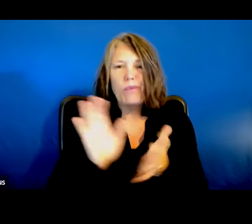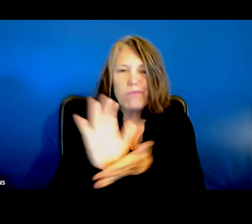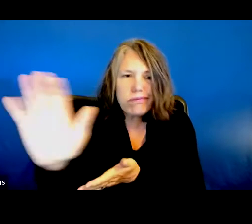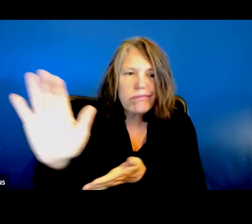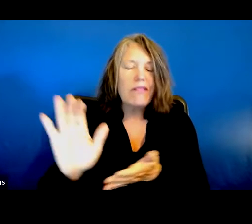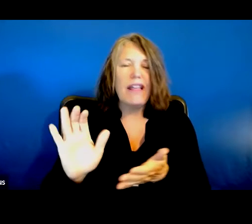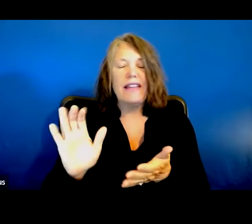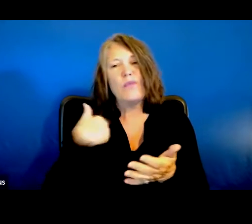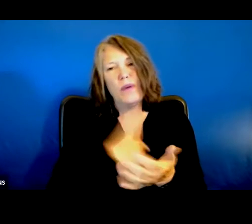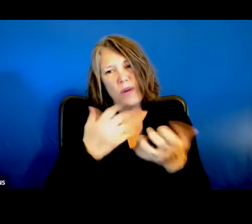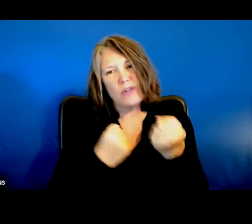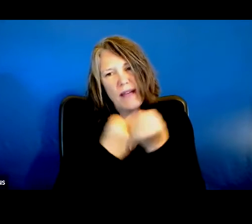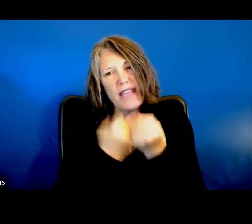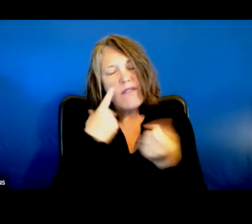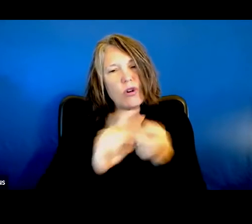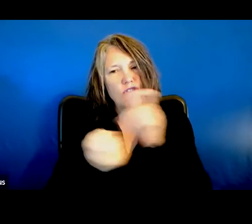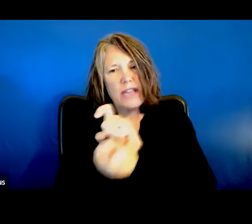change.